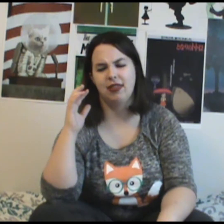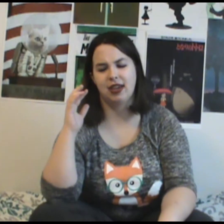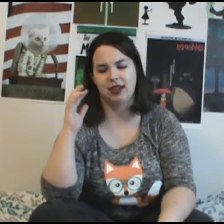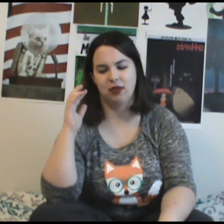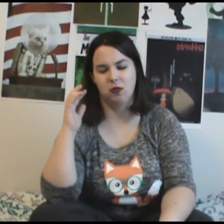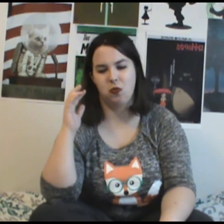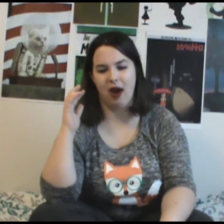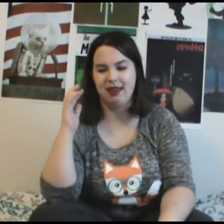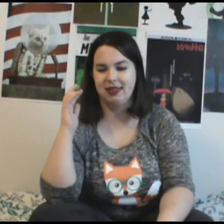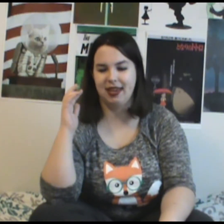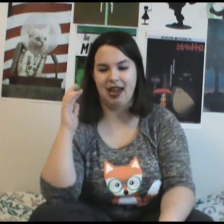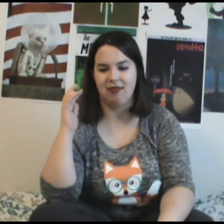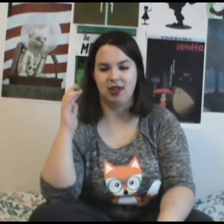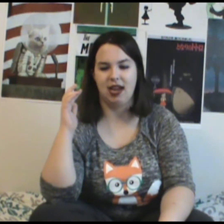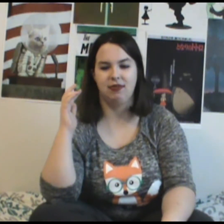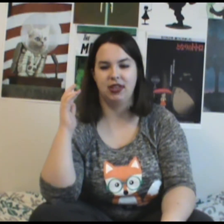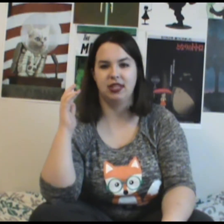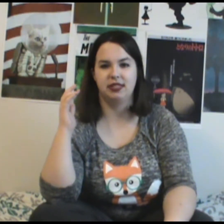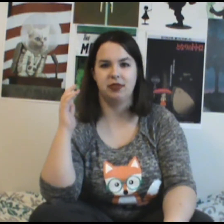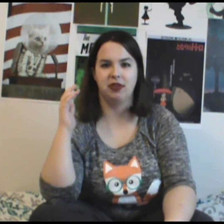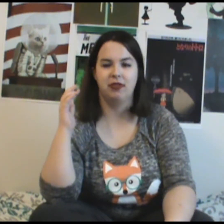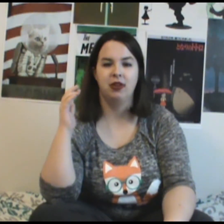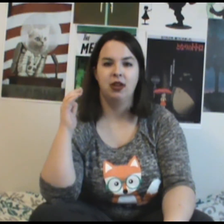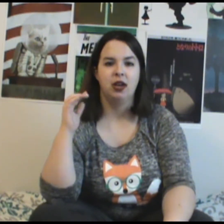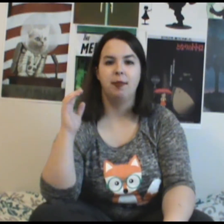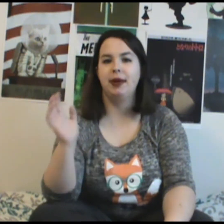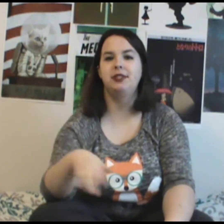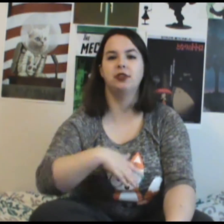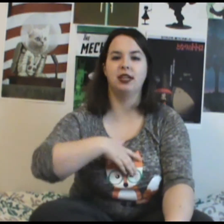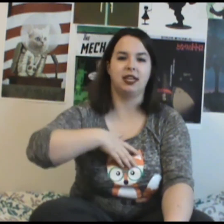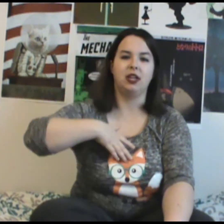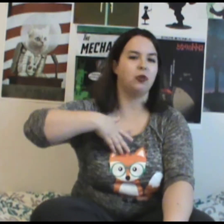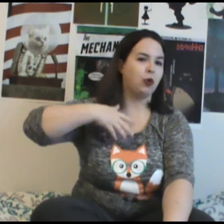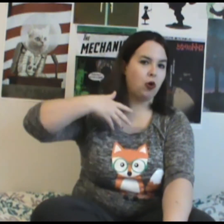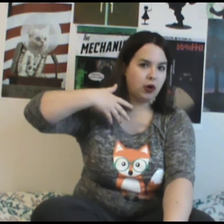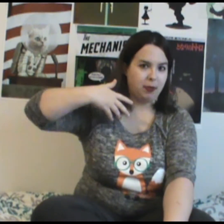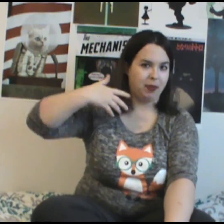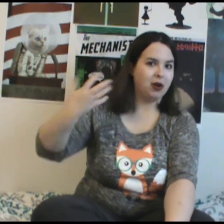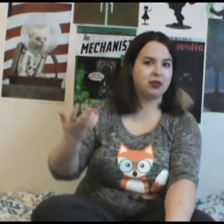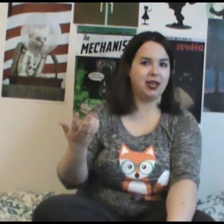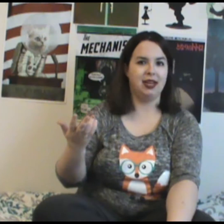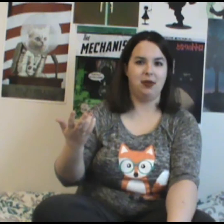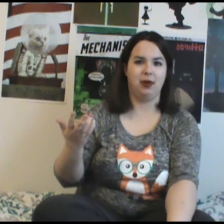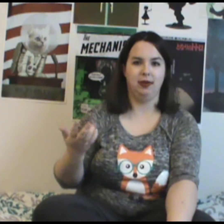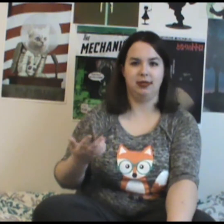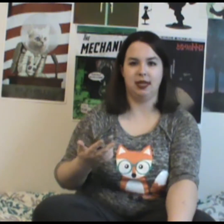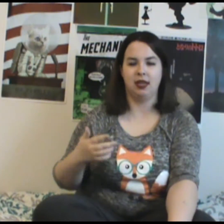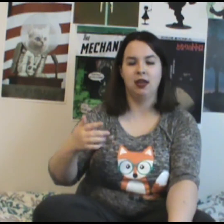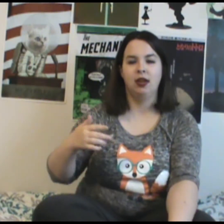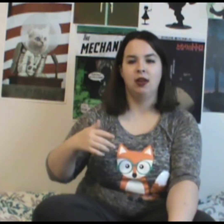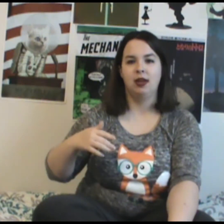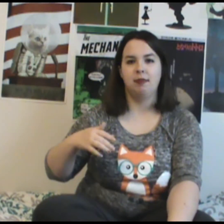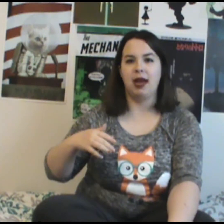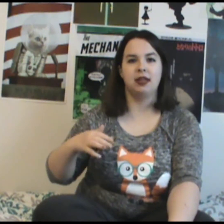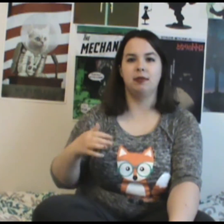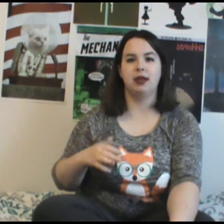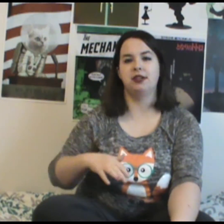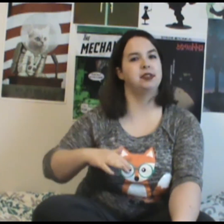like, why did they have to have like this sort of major like heroic part to end it, where it was like Magnum not just